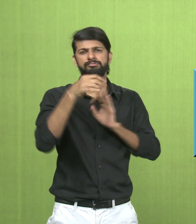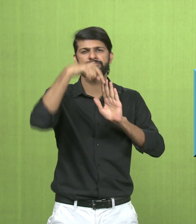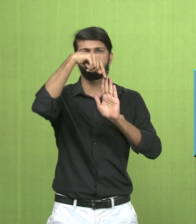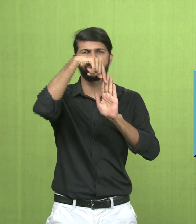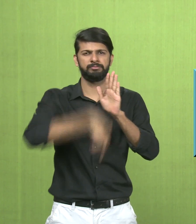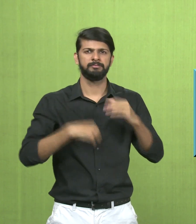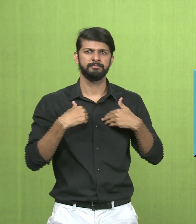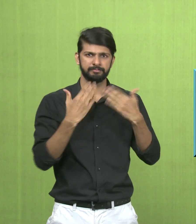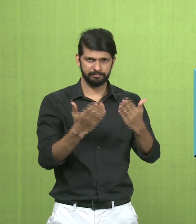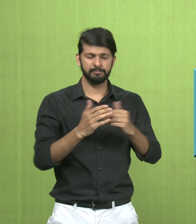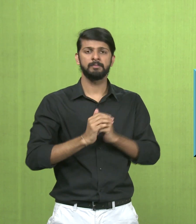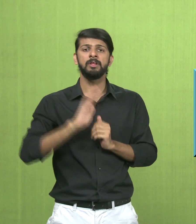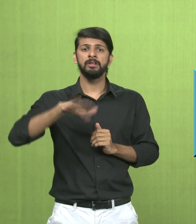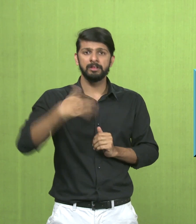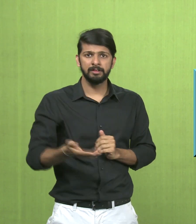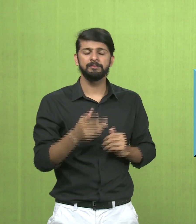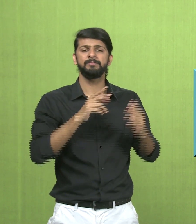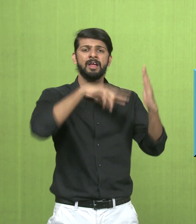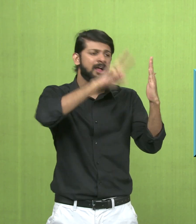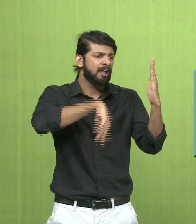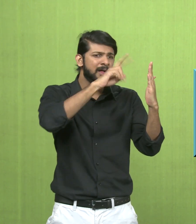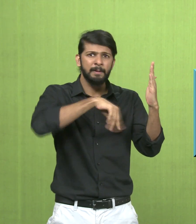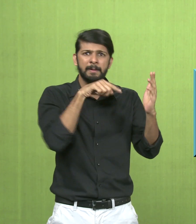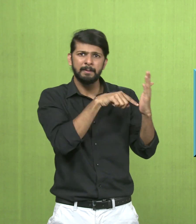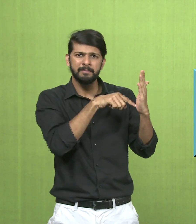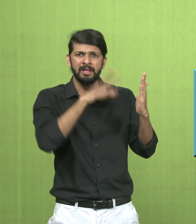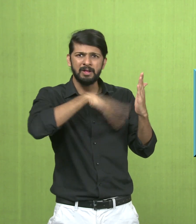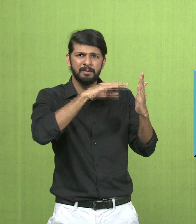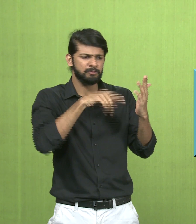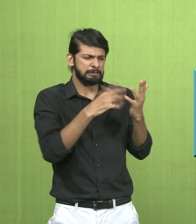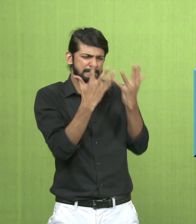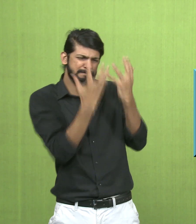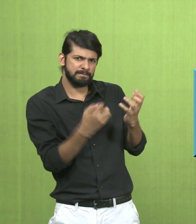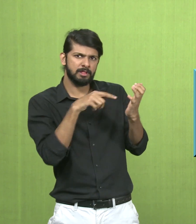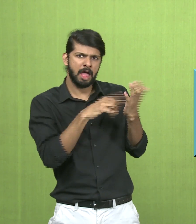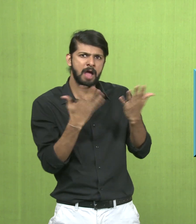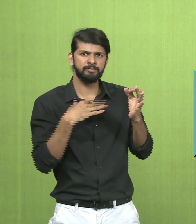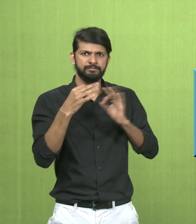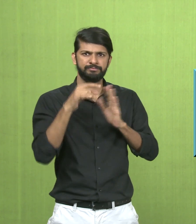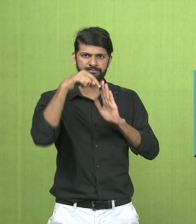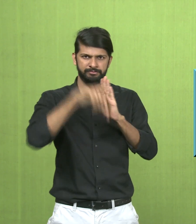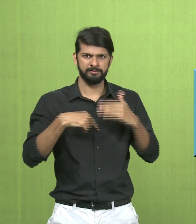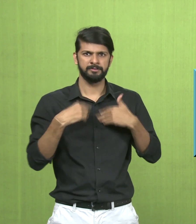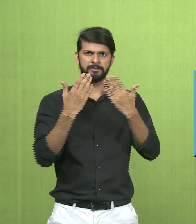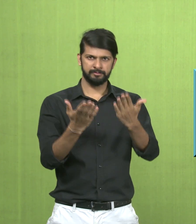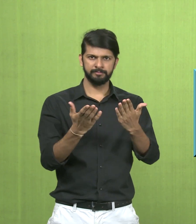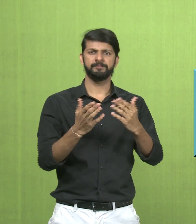about drawing. Then we have the background about painting with dry